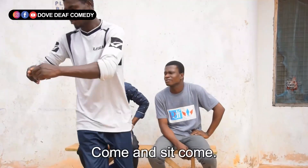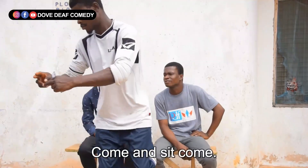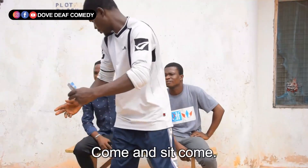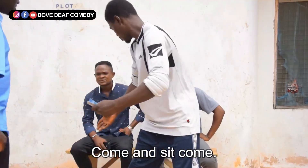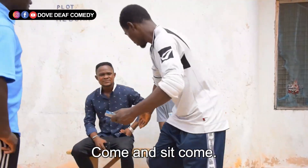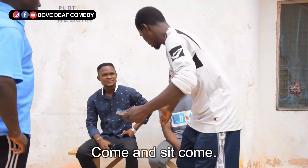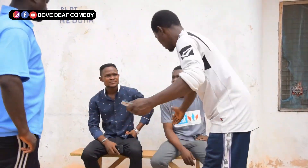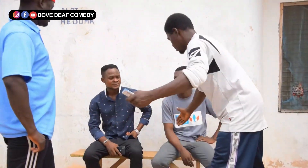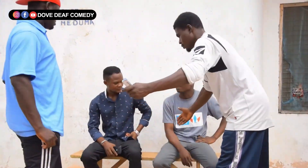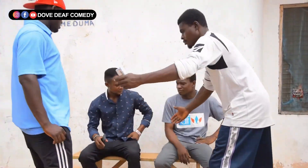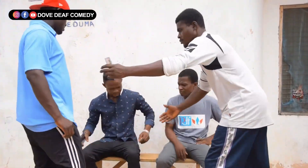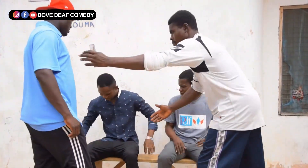Come and sit, come.